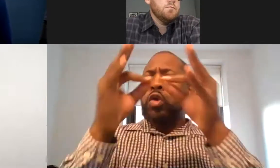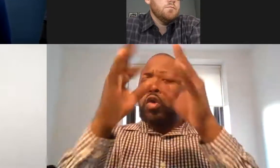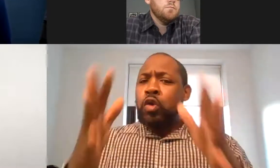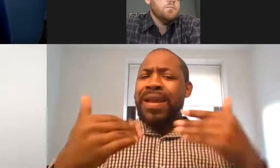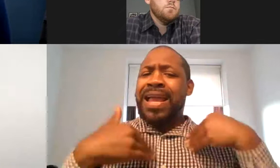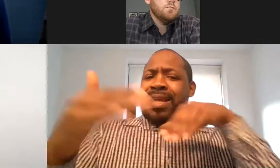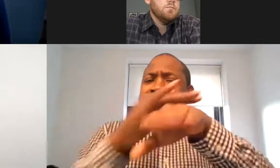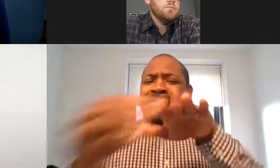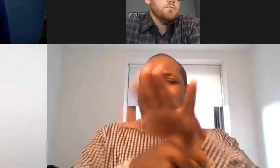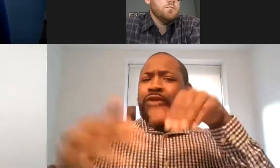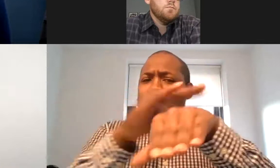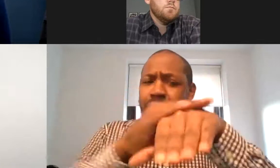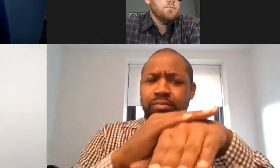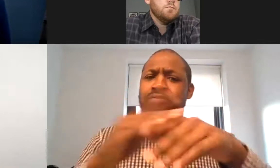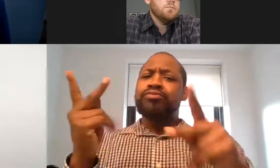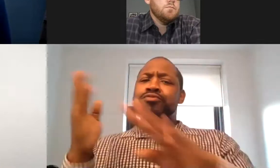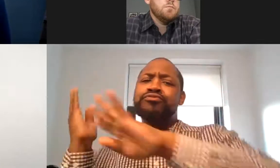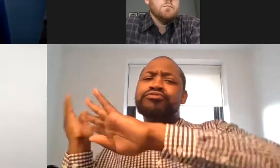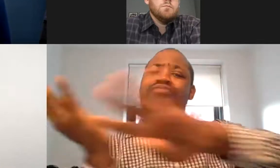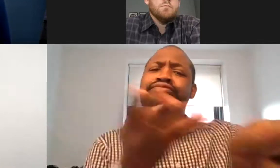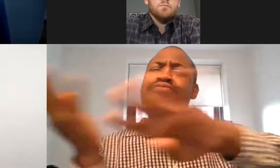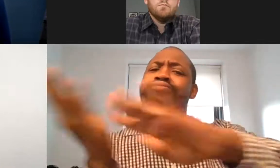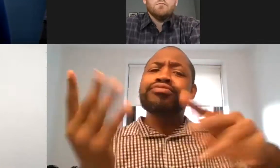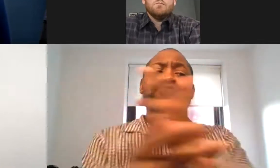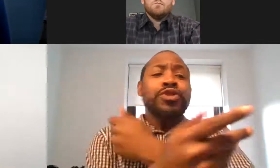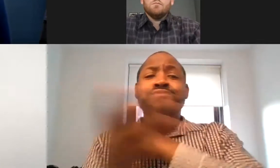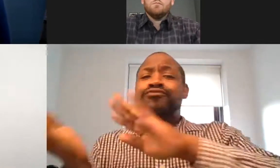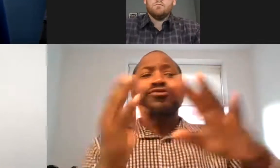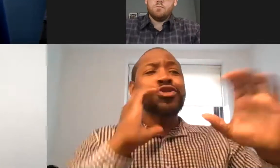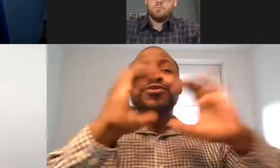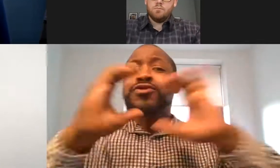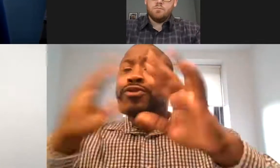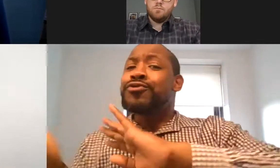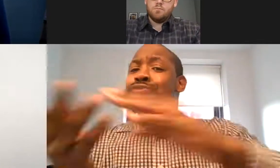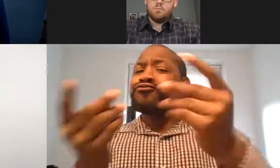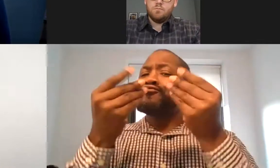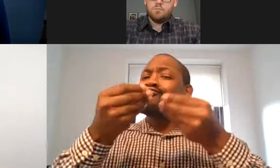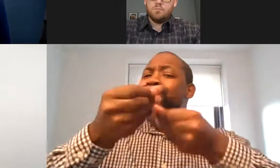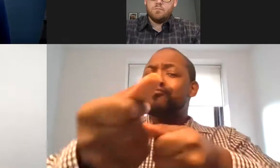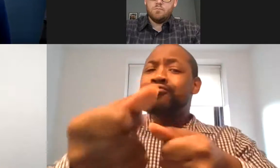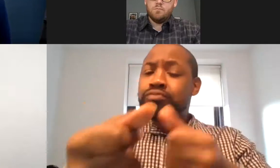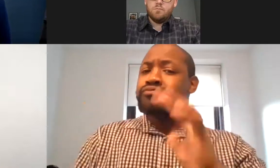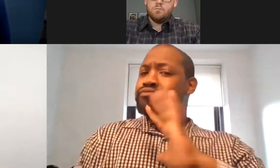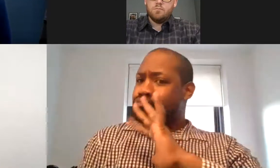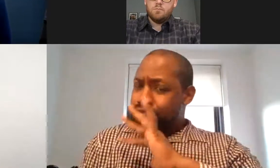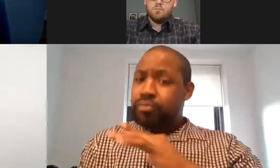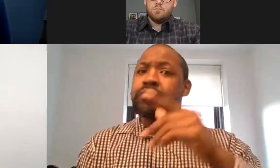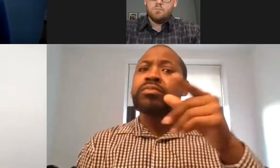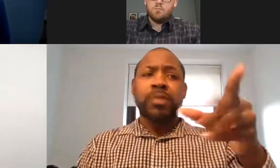public, only for the deaf and hard of hearing community to go straight into the school for the deaf to get those vaccine shots. And the communication is already